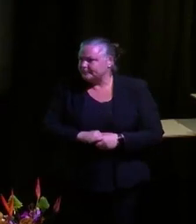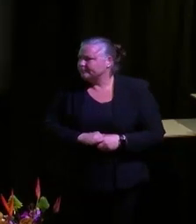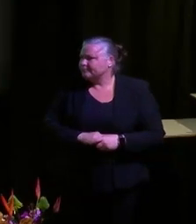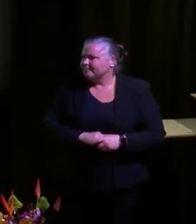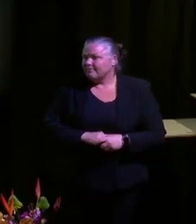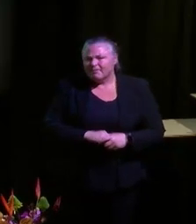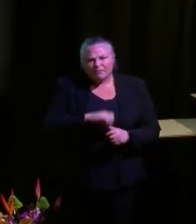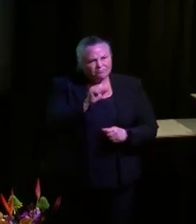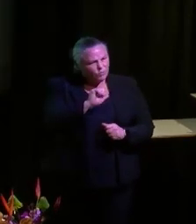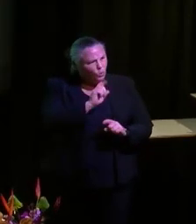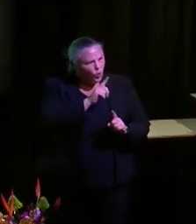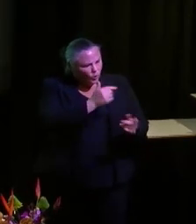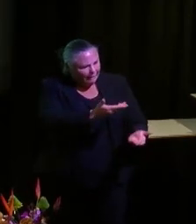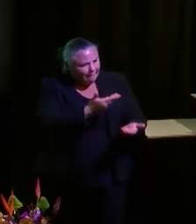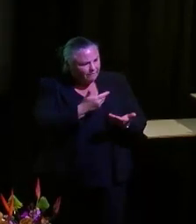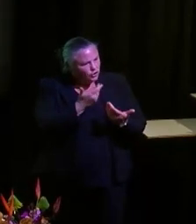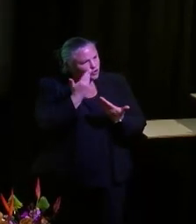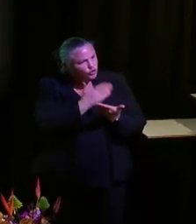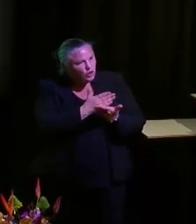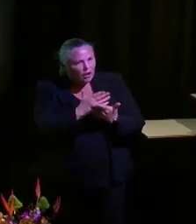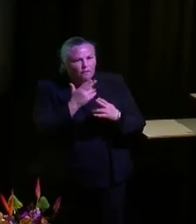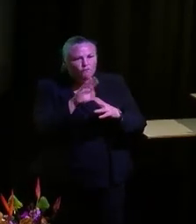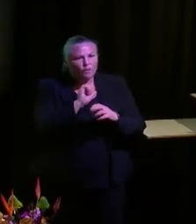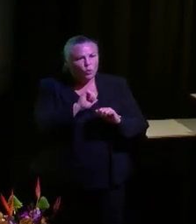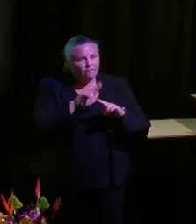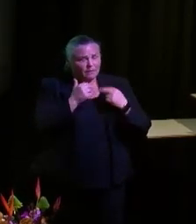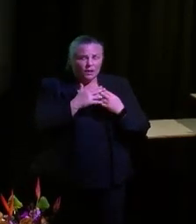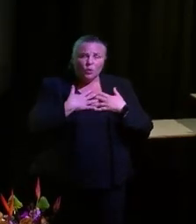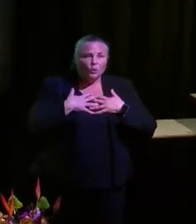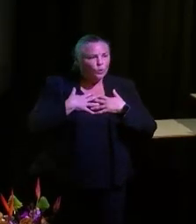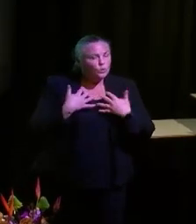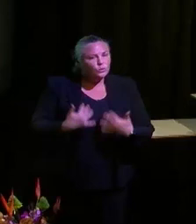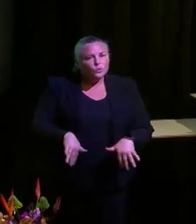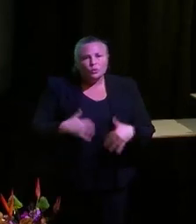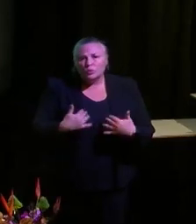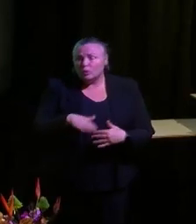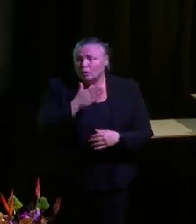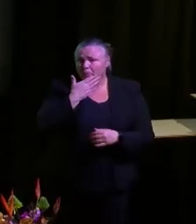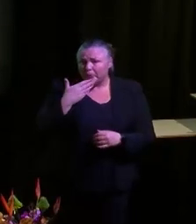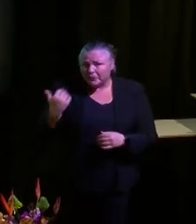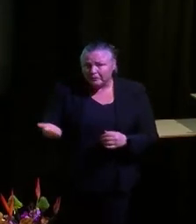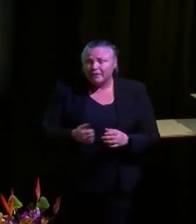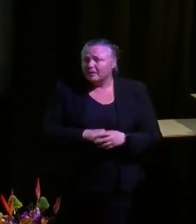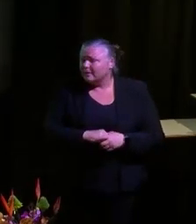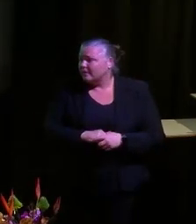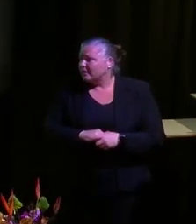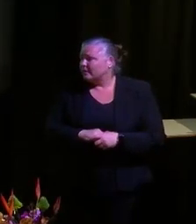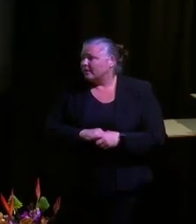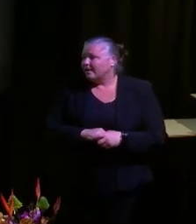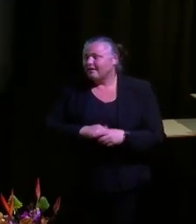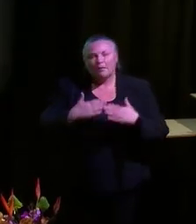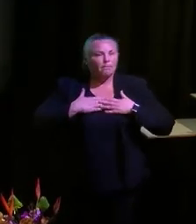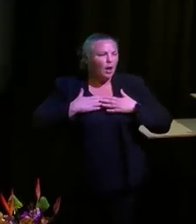so personal and so beautiful, and I suppose in my